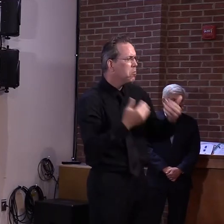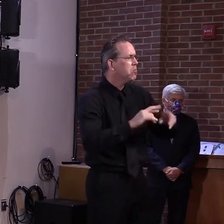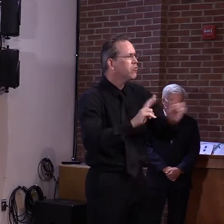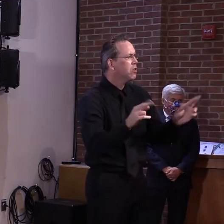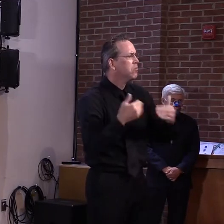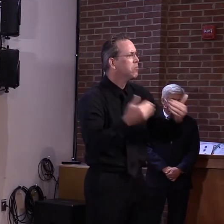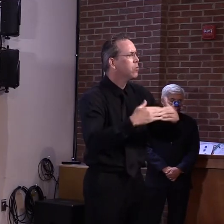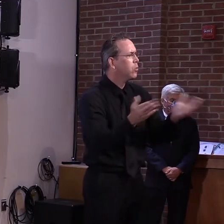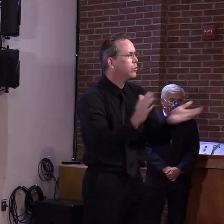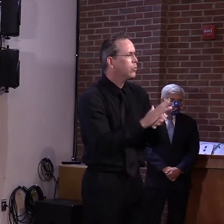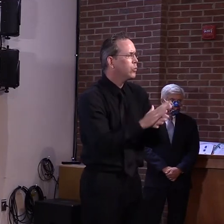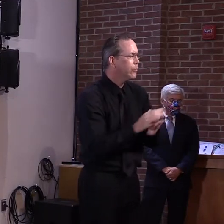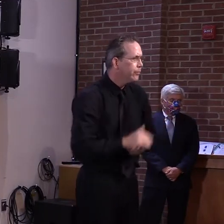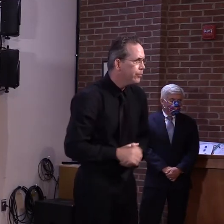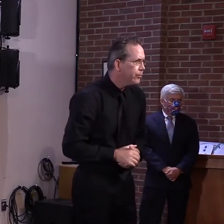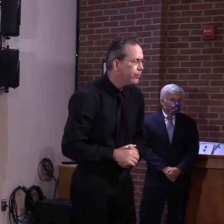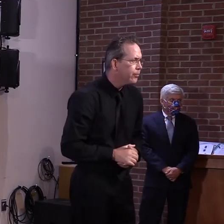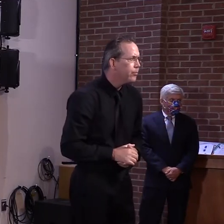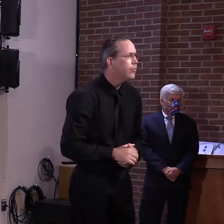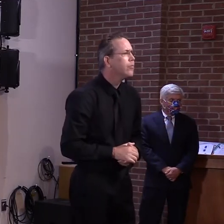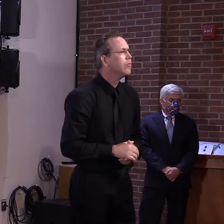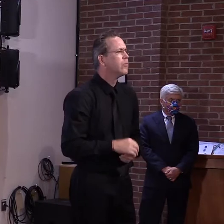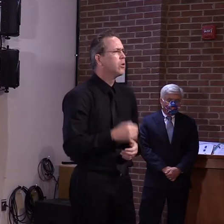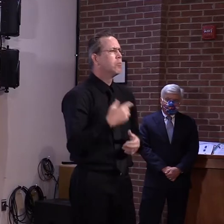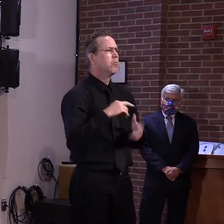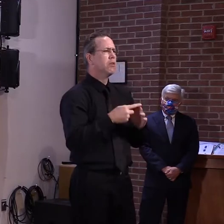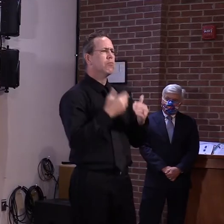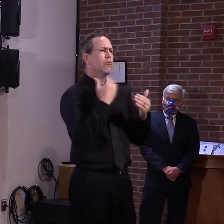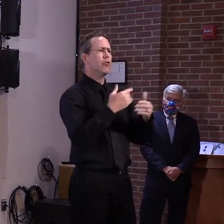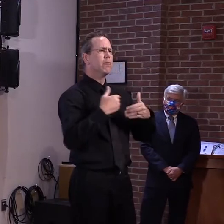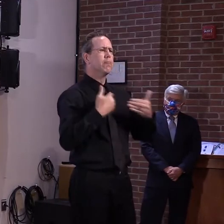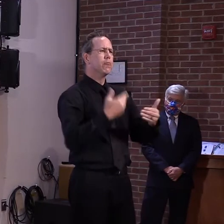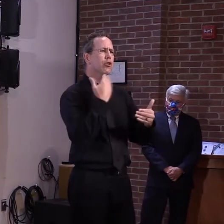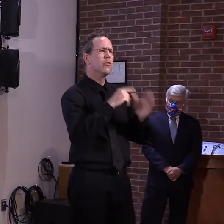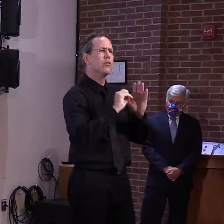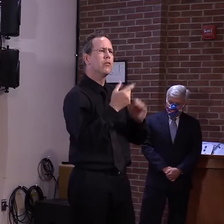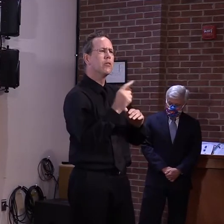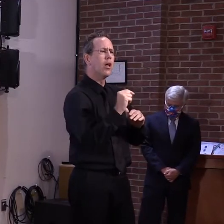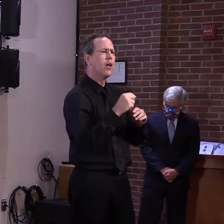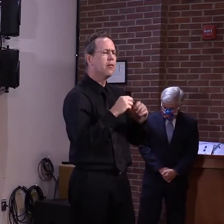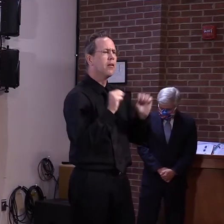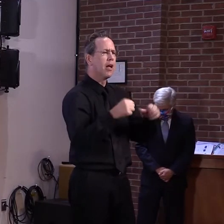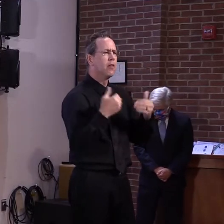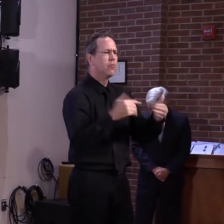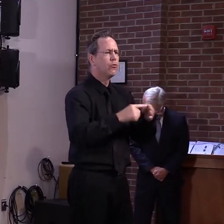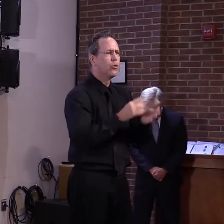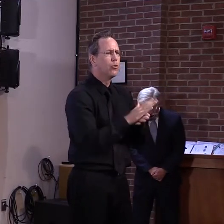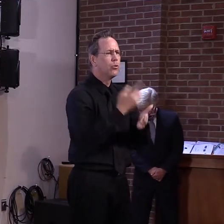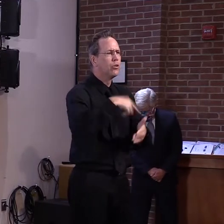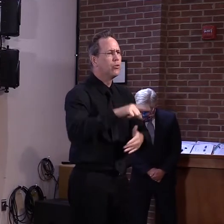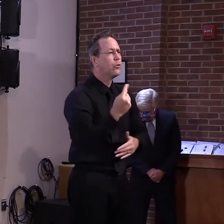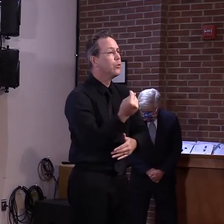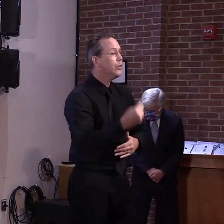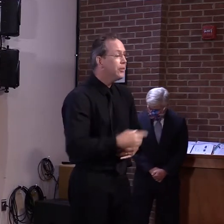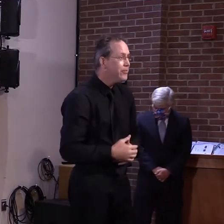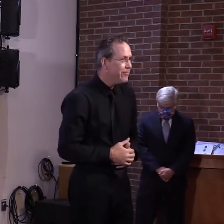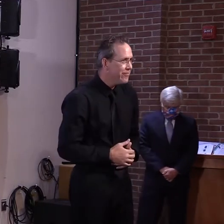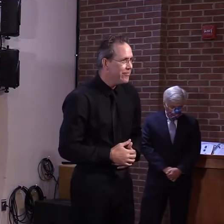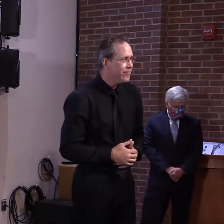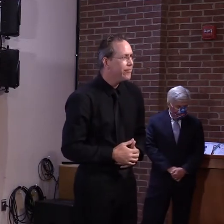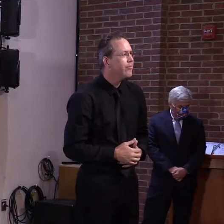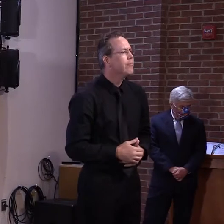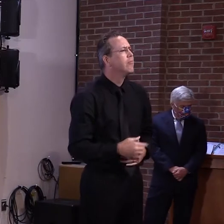really good indicator and good sign for us on the cusp of K through 12 reopening. Looking now at a model that